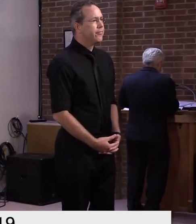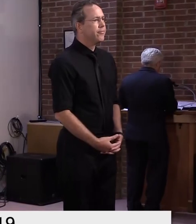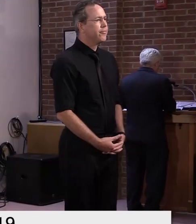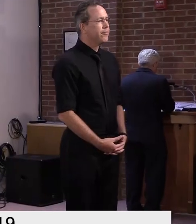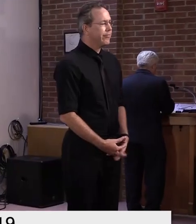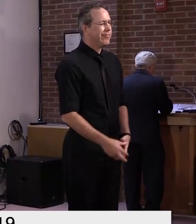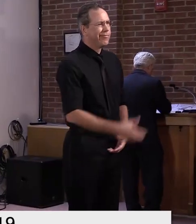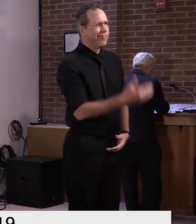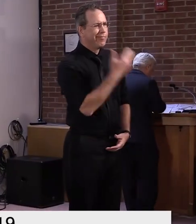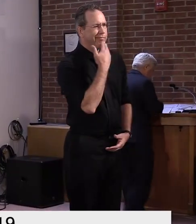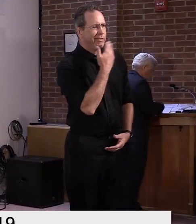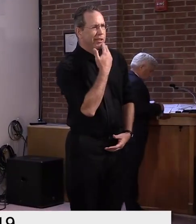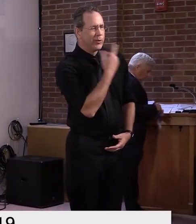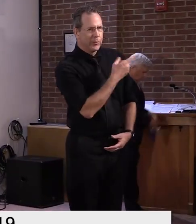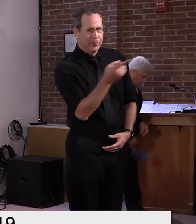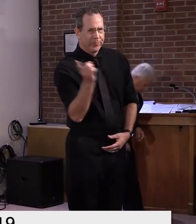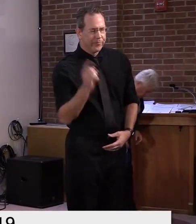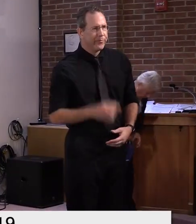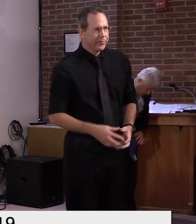Thank you, Secretary Smith.